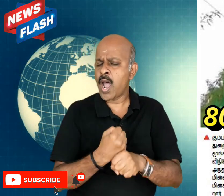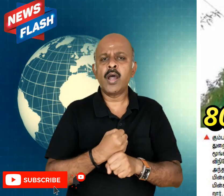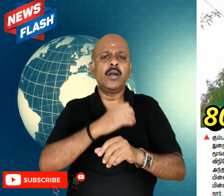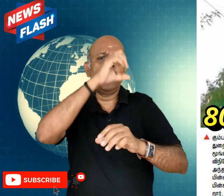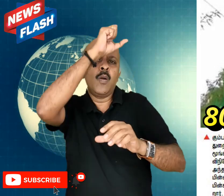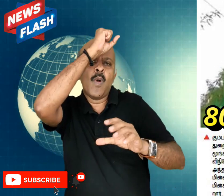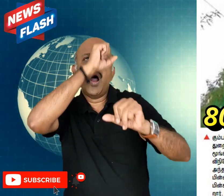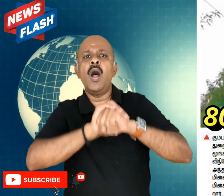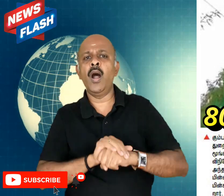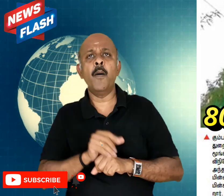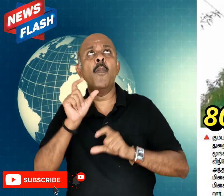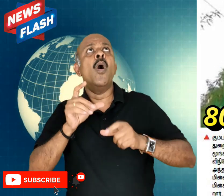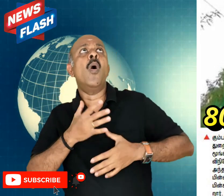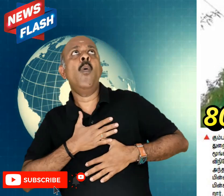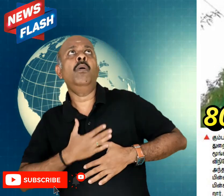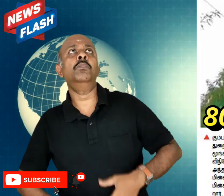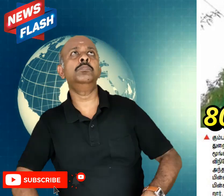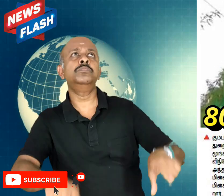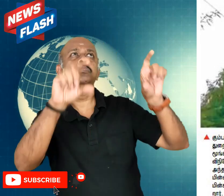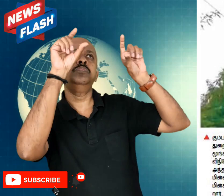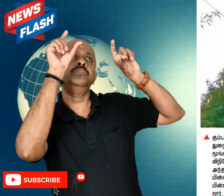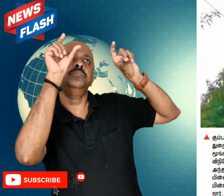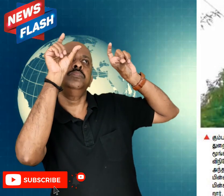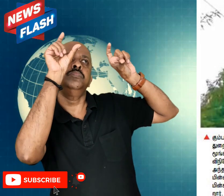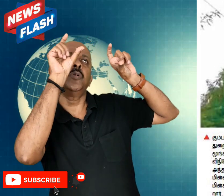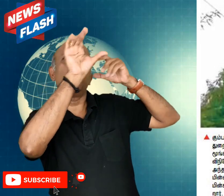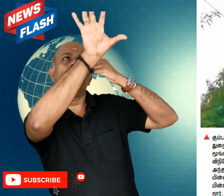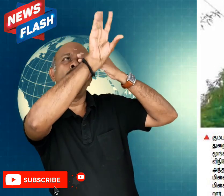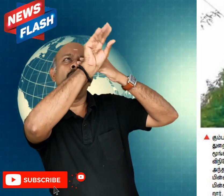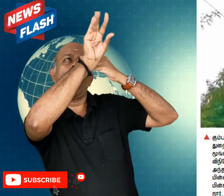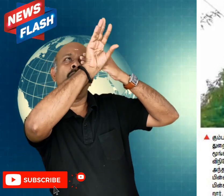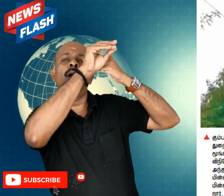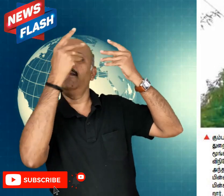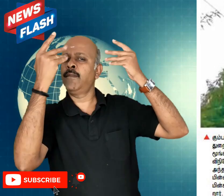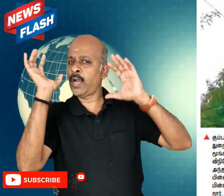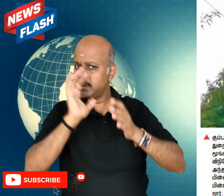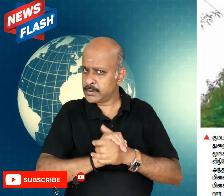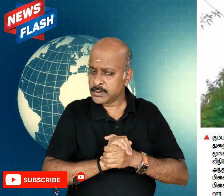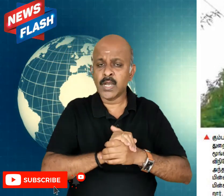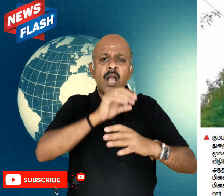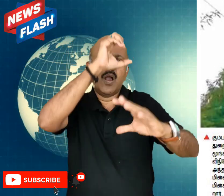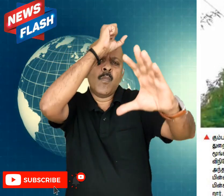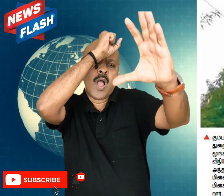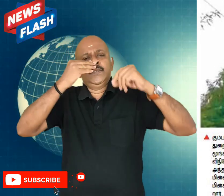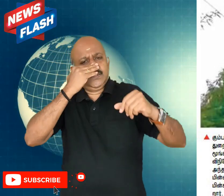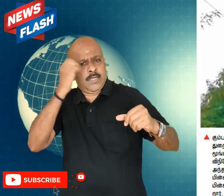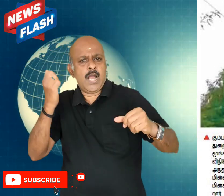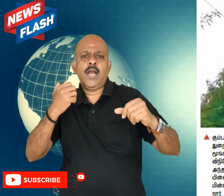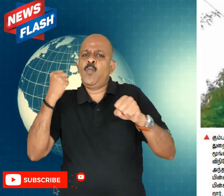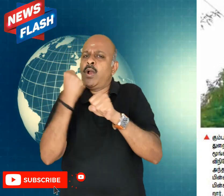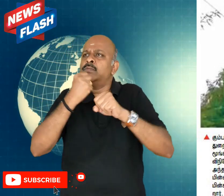And one of them recorded a video on this, and it became viral on social